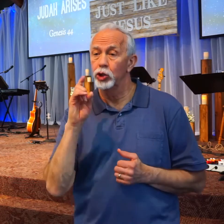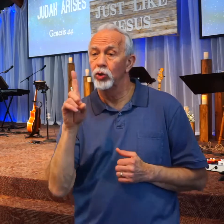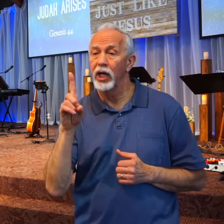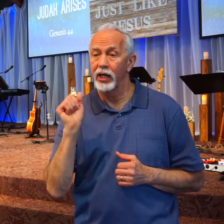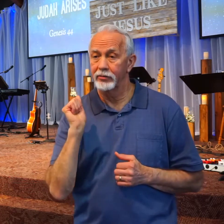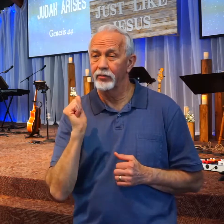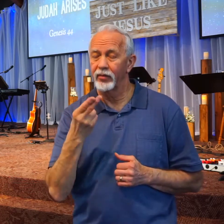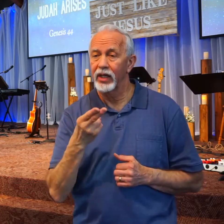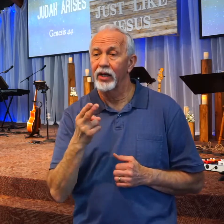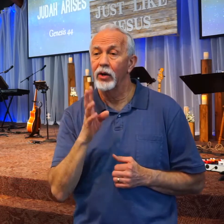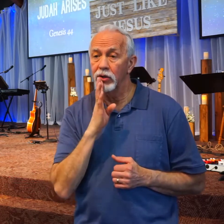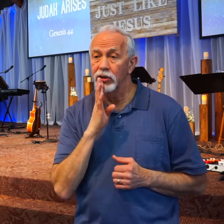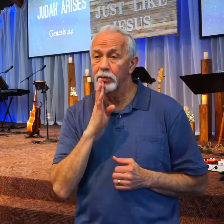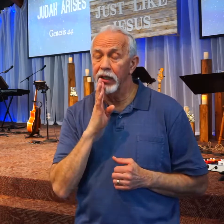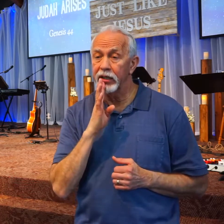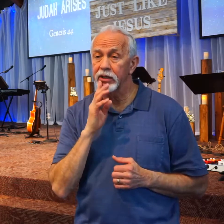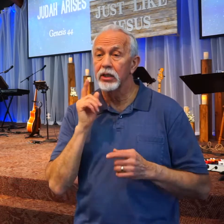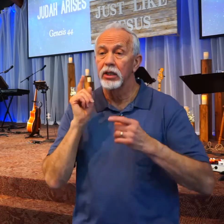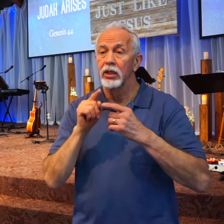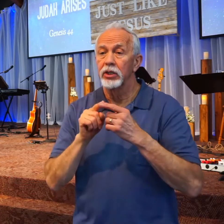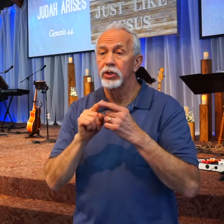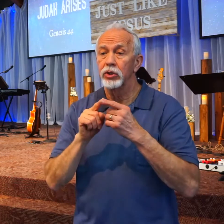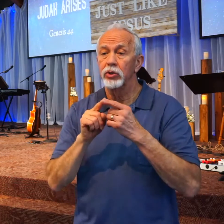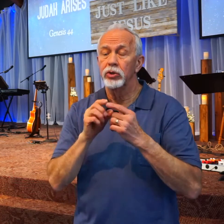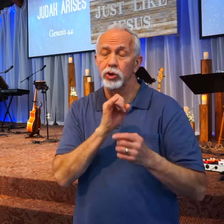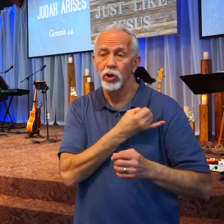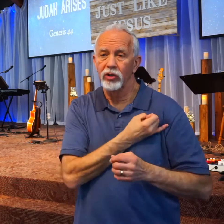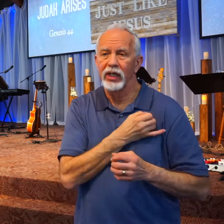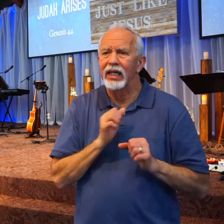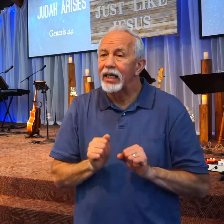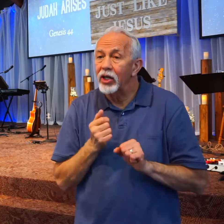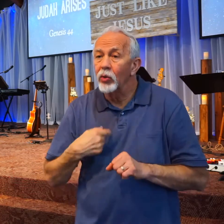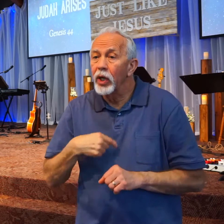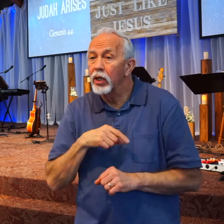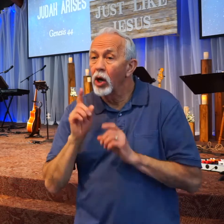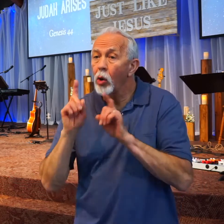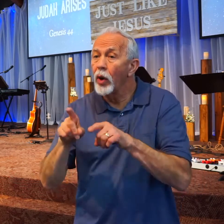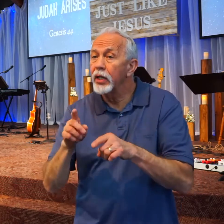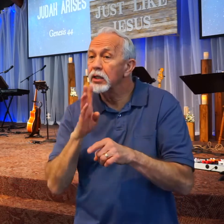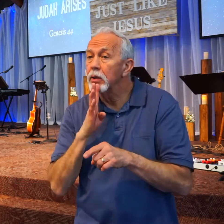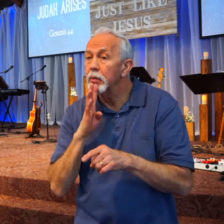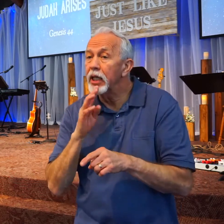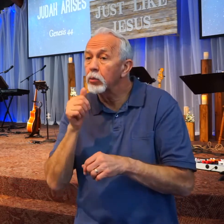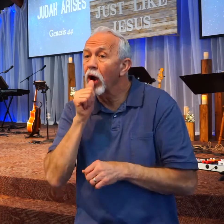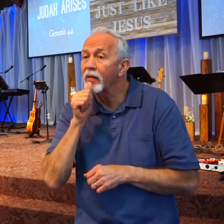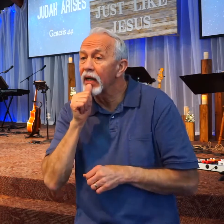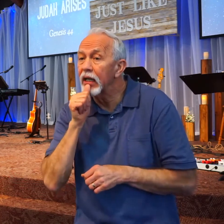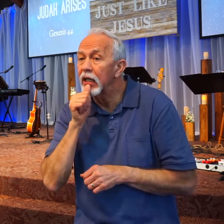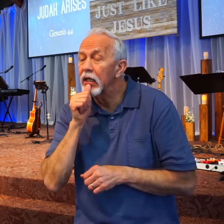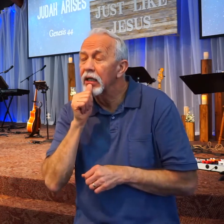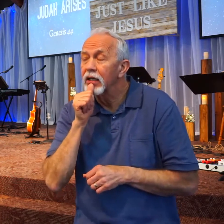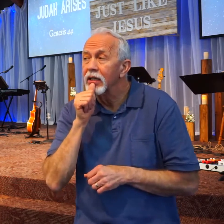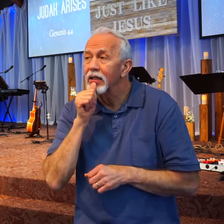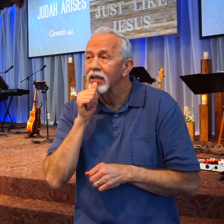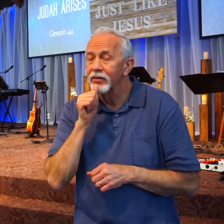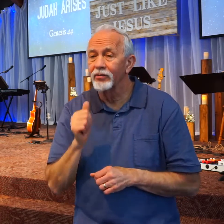again speaks up, and he addresses Joseph and he says, can we go and speak privately? And so over here off to the side, he said, if